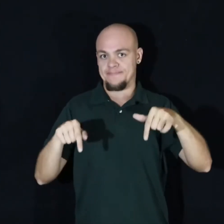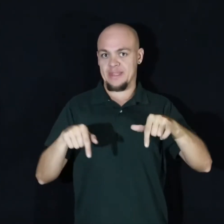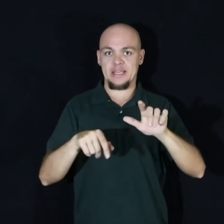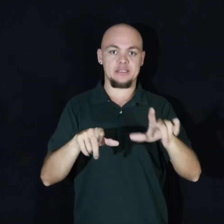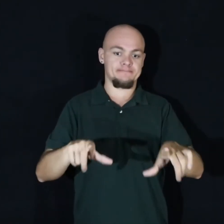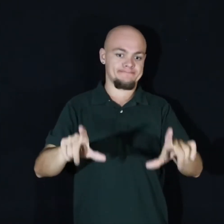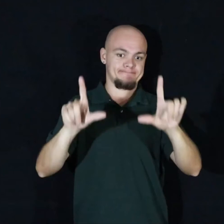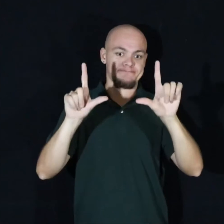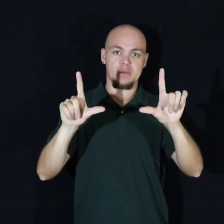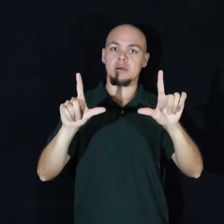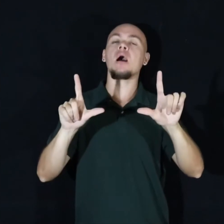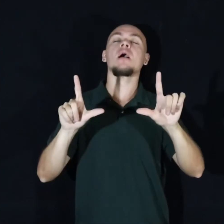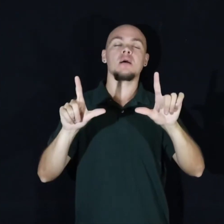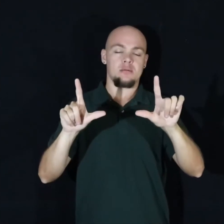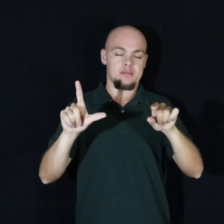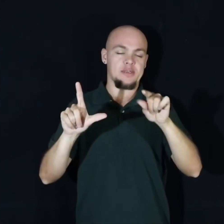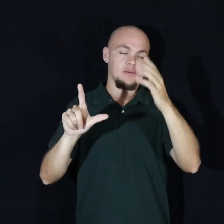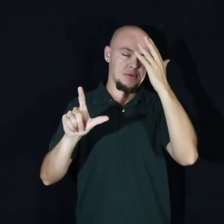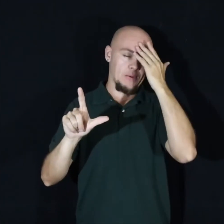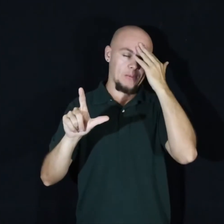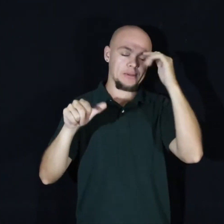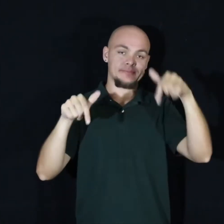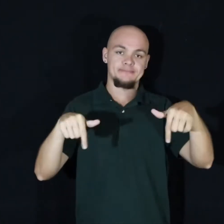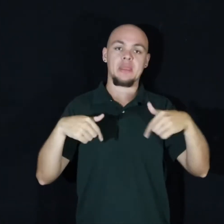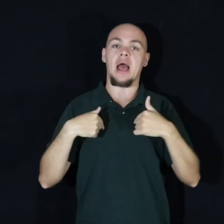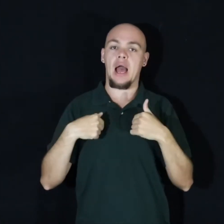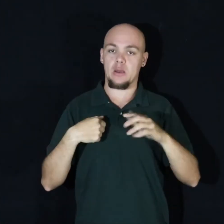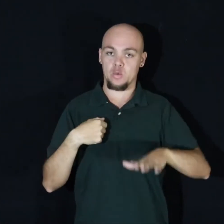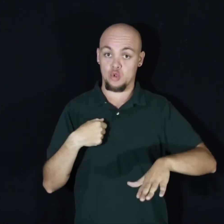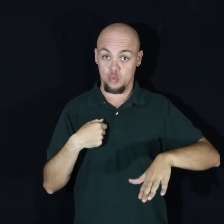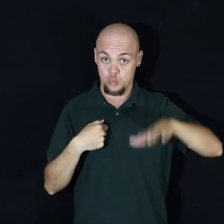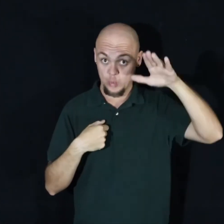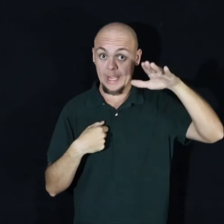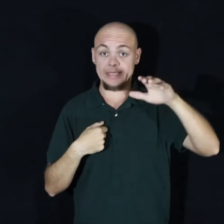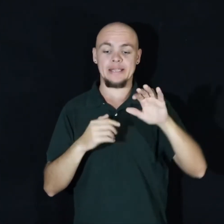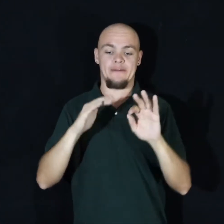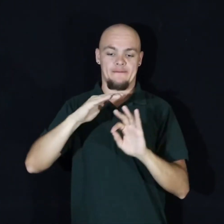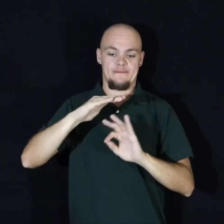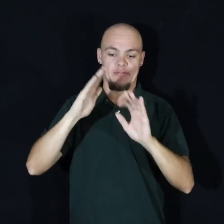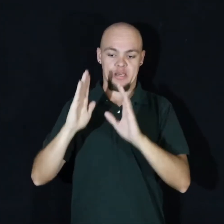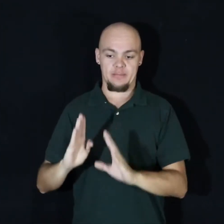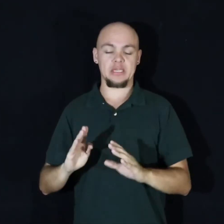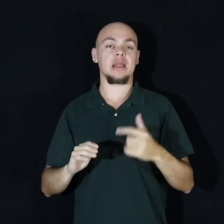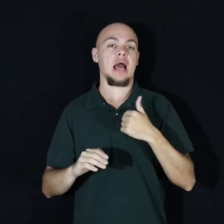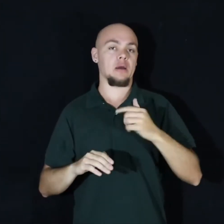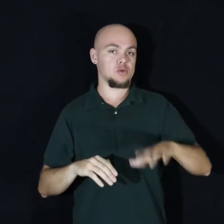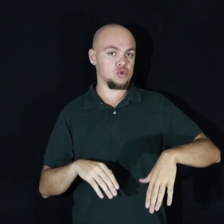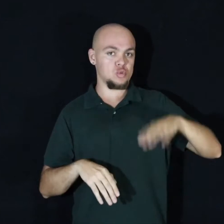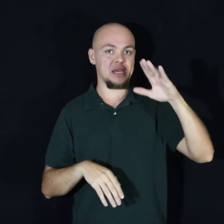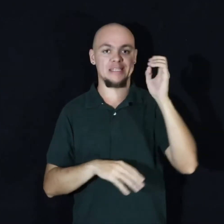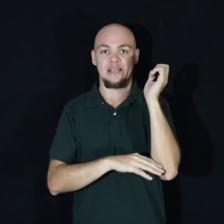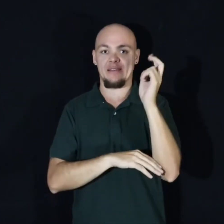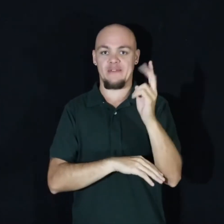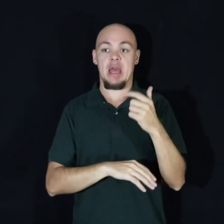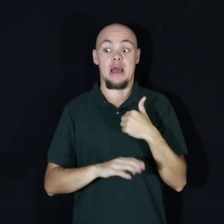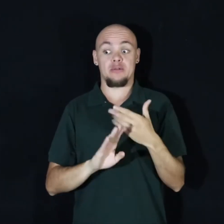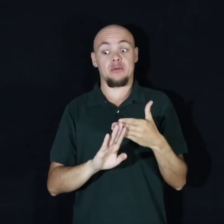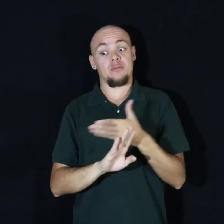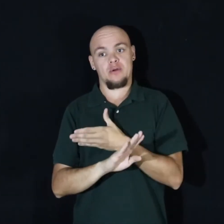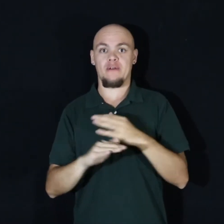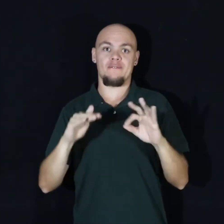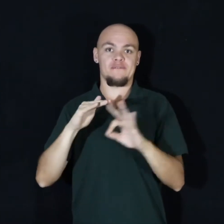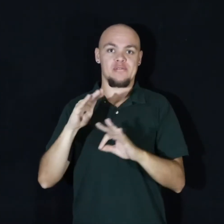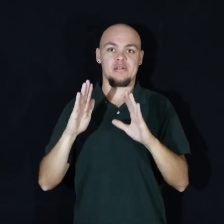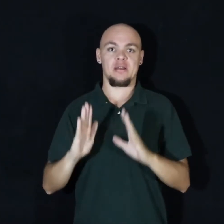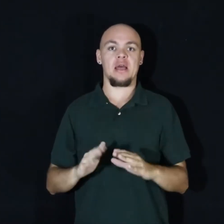sure anybody who's watched this channel or been in ODM for a long time, I was raised, right, a fundamentalist and